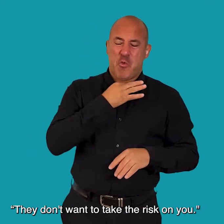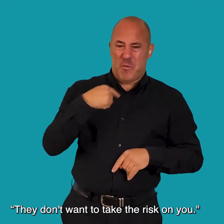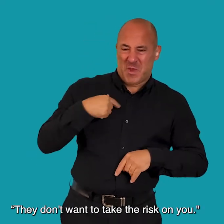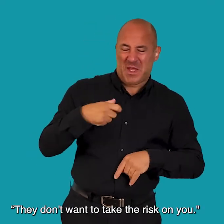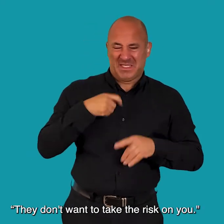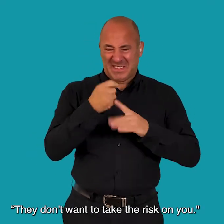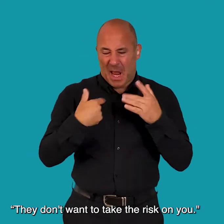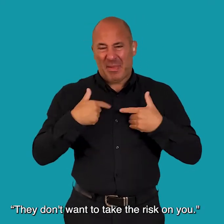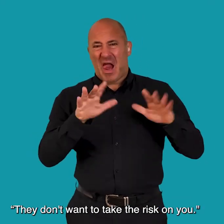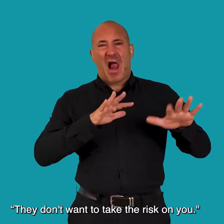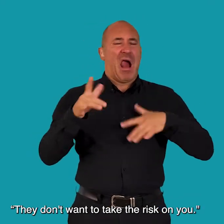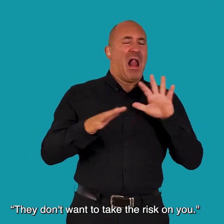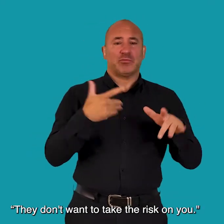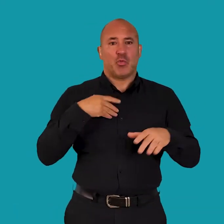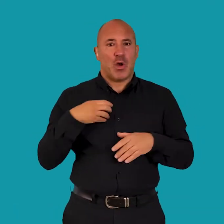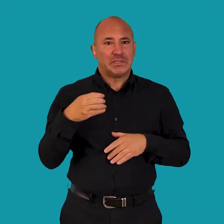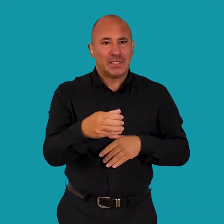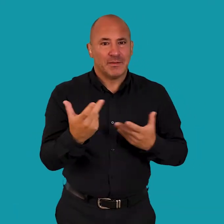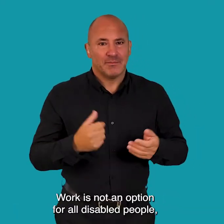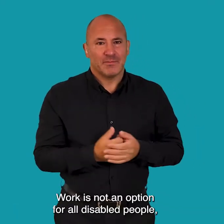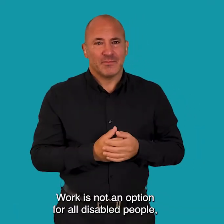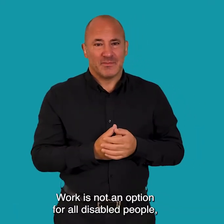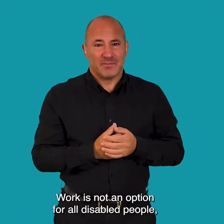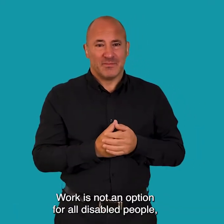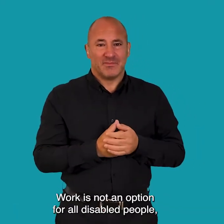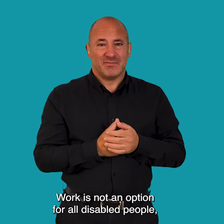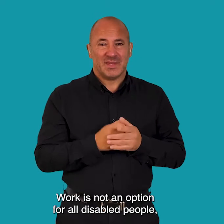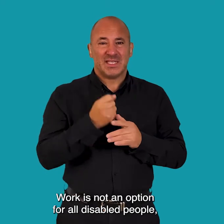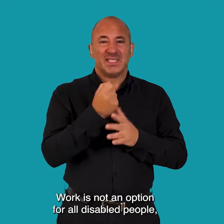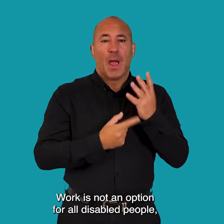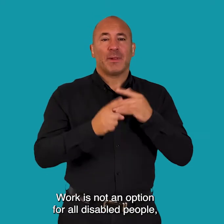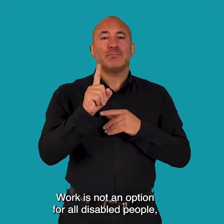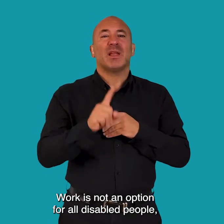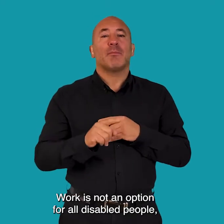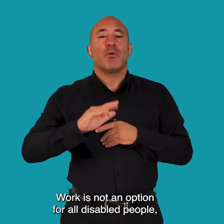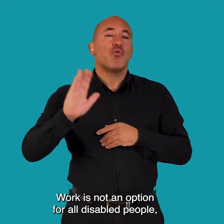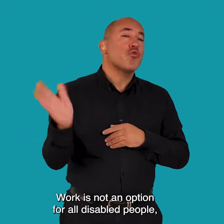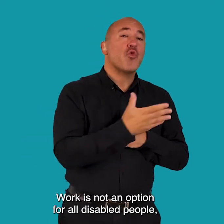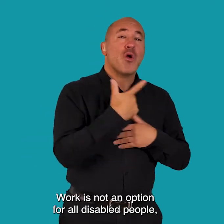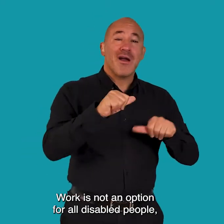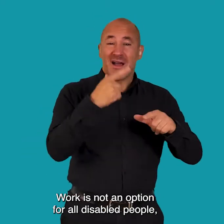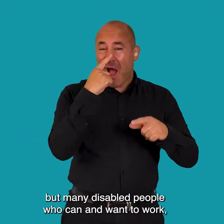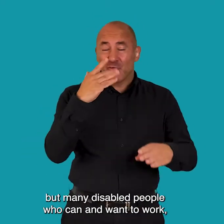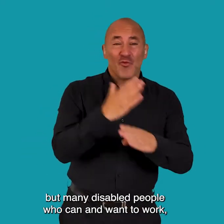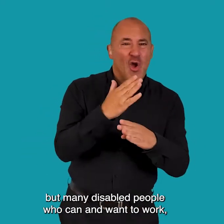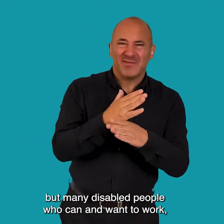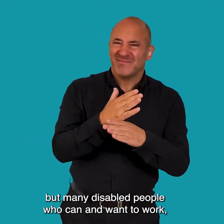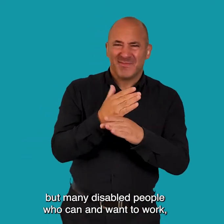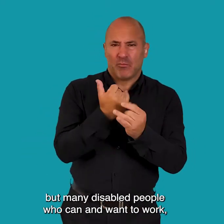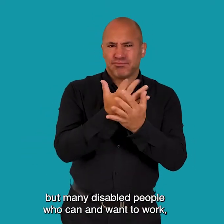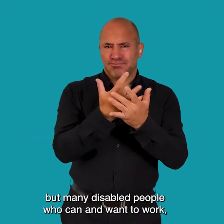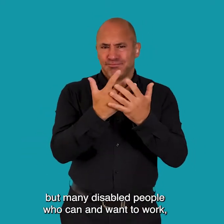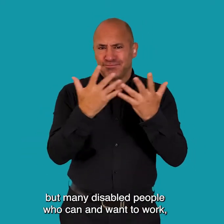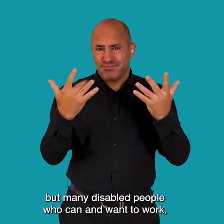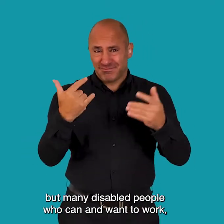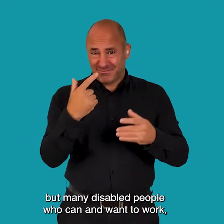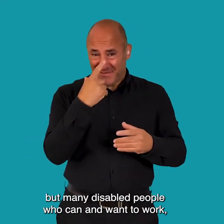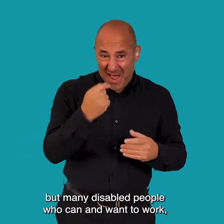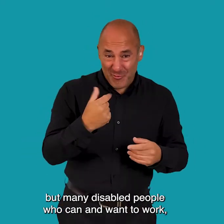to take the risk on you." Work is not an option for all disabled people, but many disabled people who can and want to